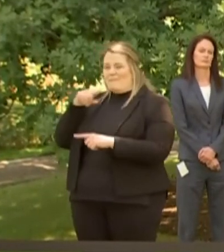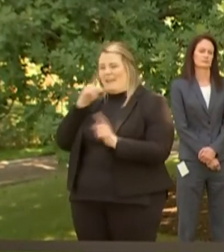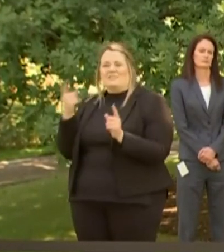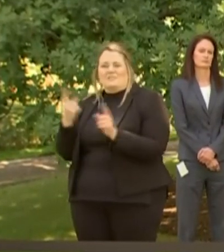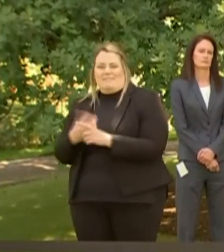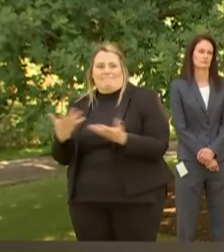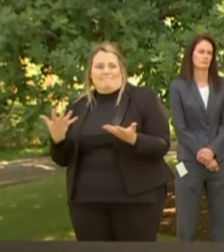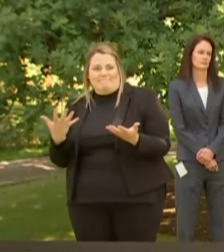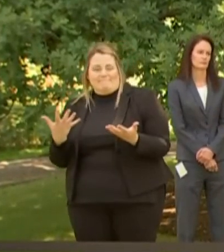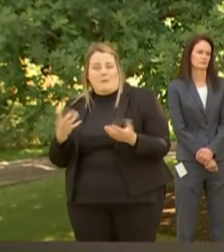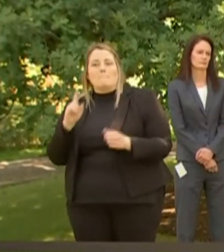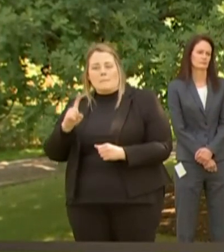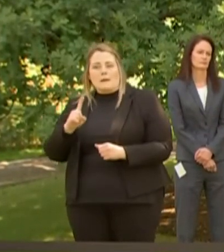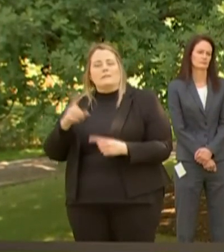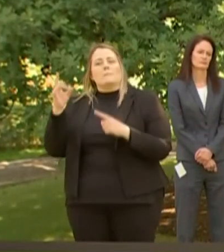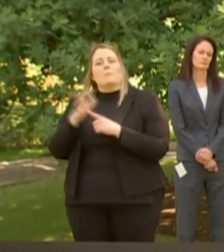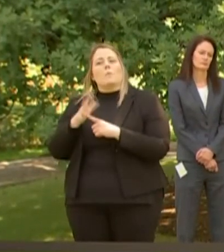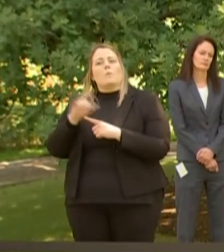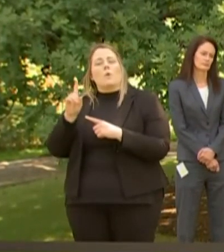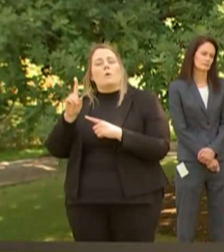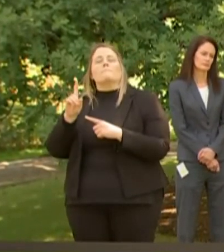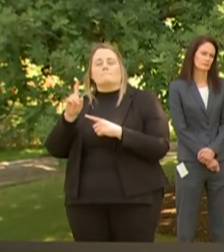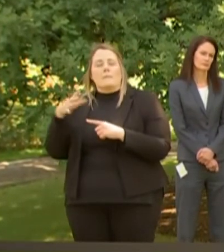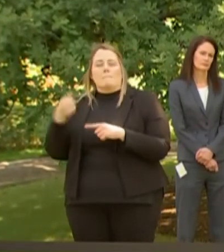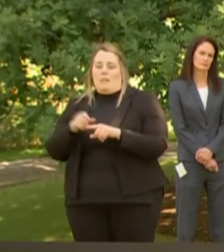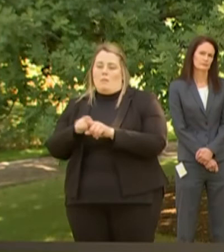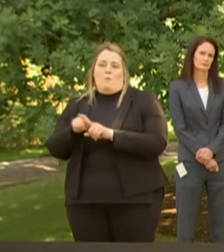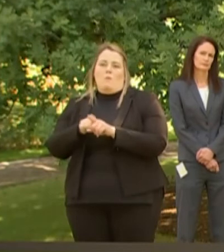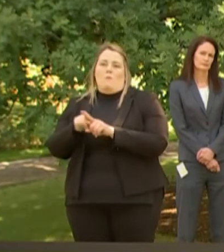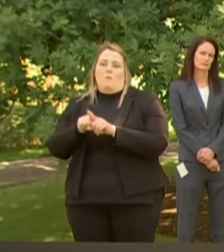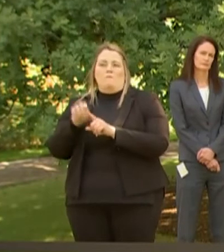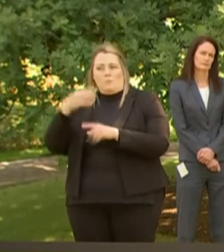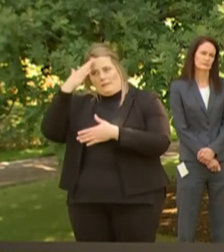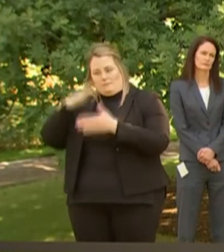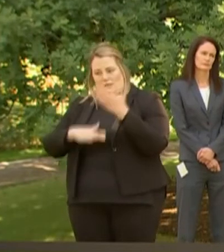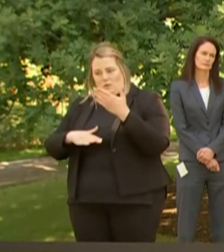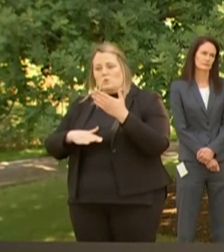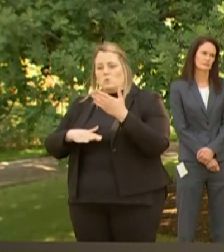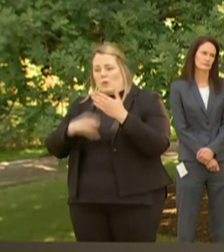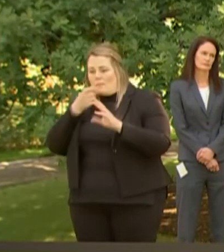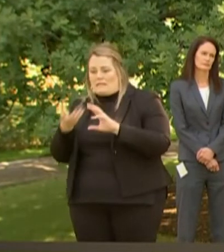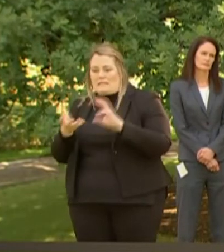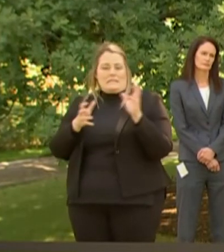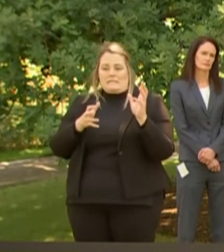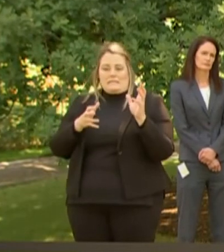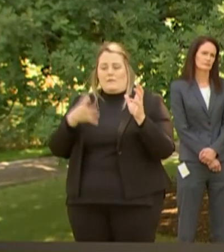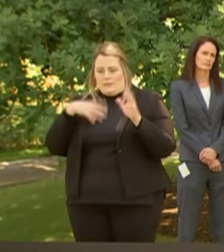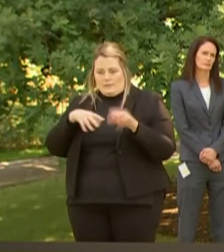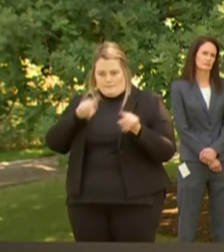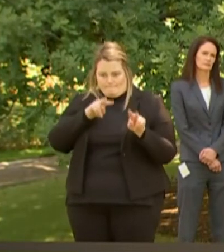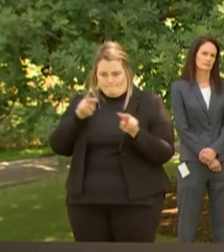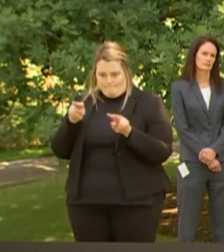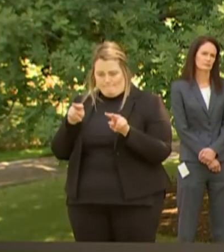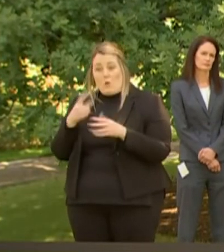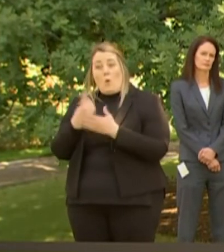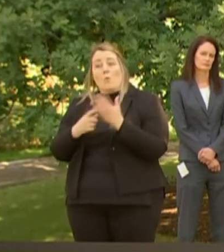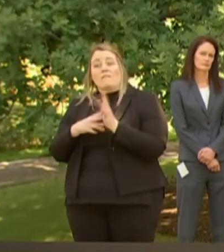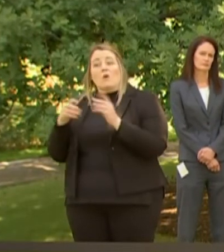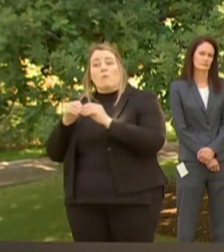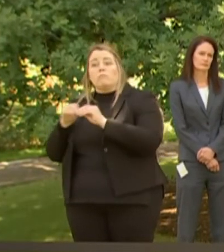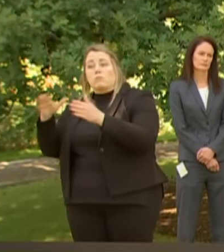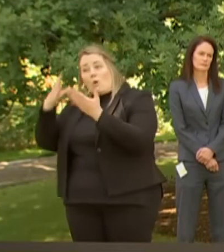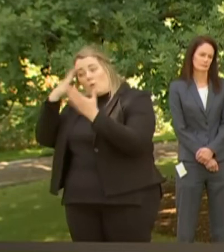are obliged to learn those lessons, and not just lessons here in Victoria, I might add. We've seen breaches in Adelaide, we've seen breaches in Sydney. We're